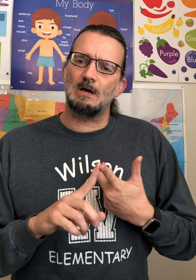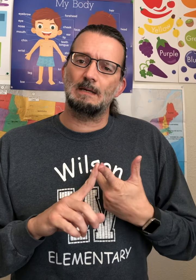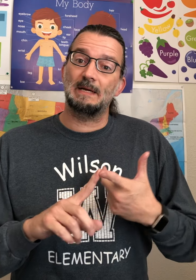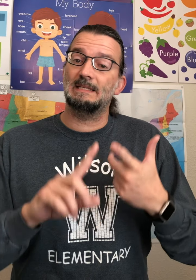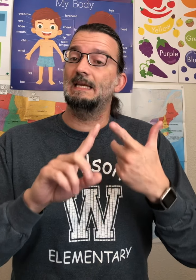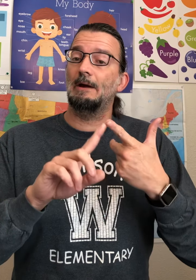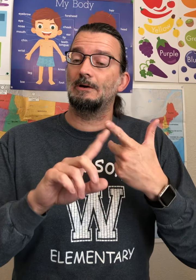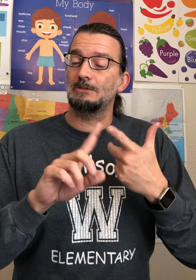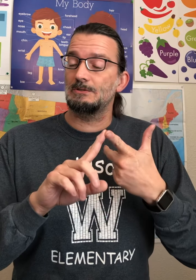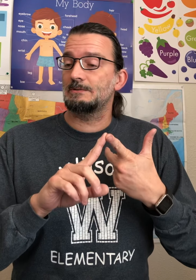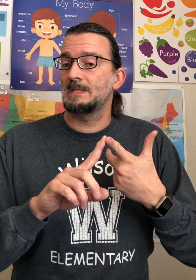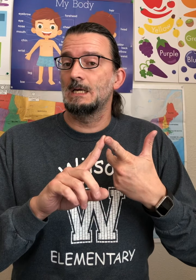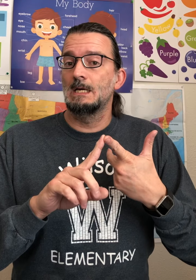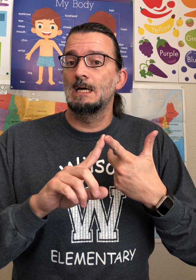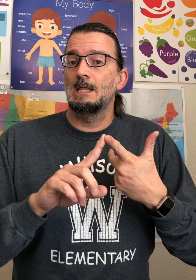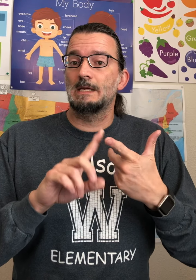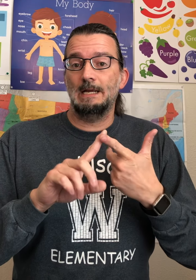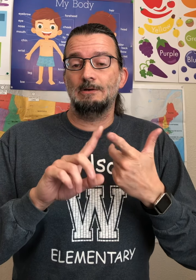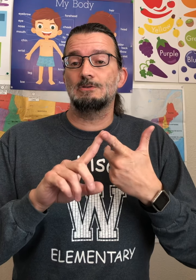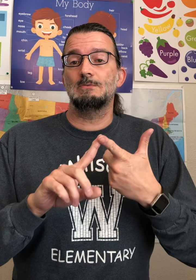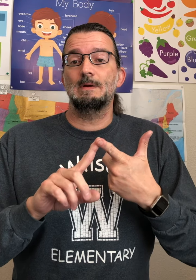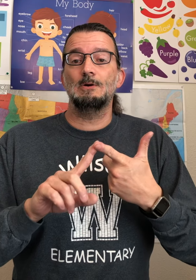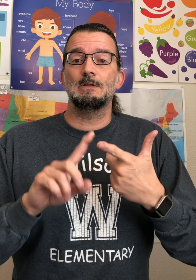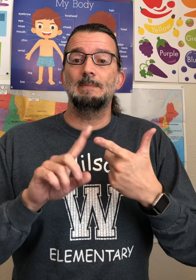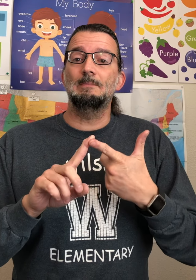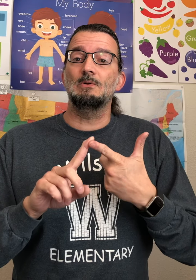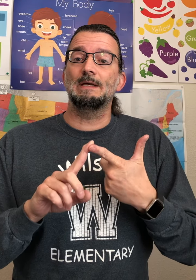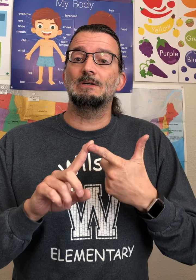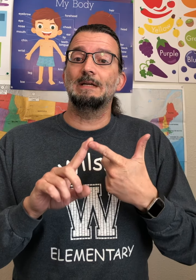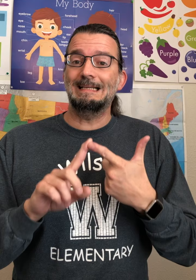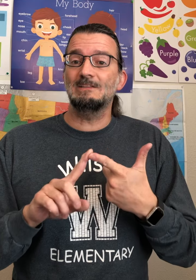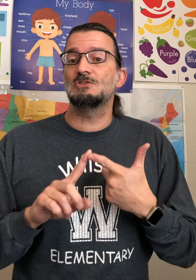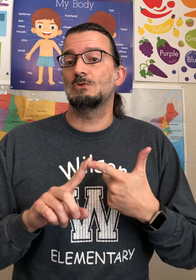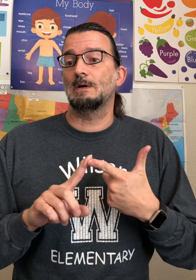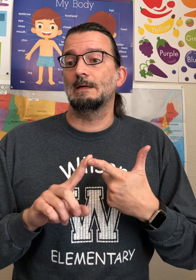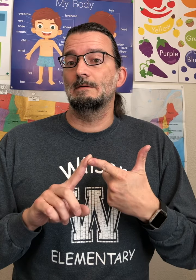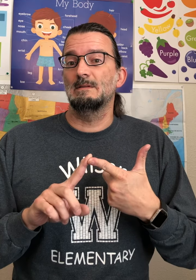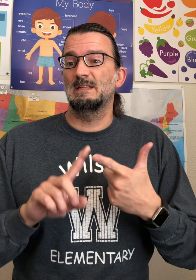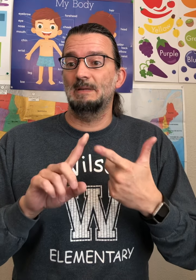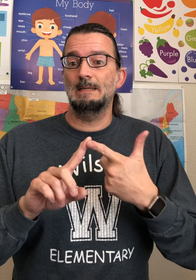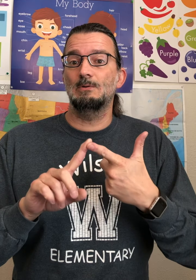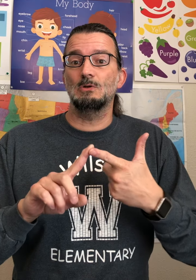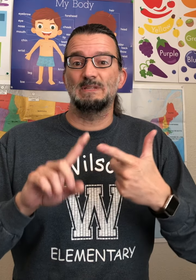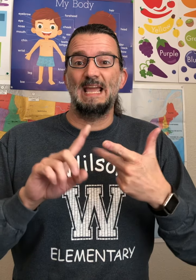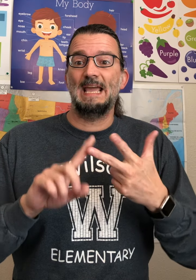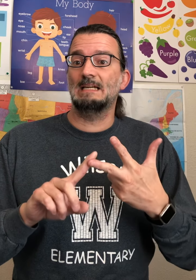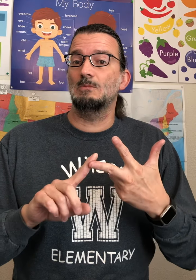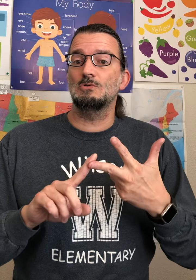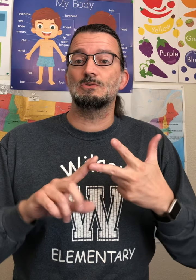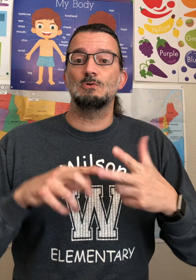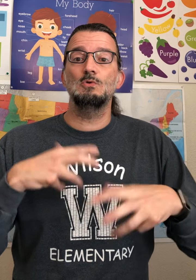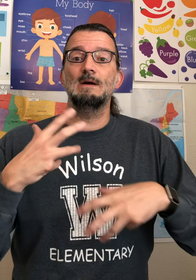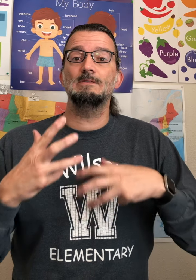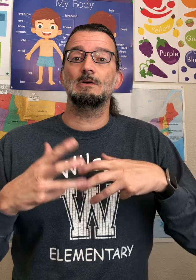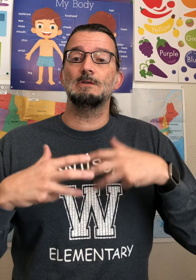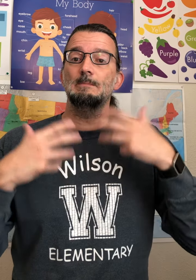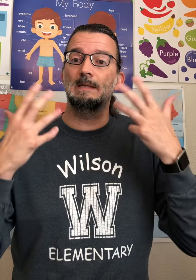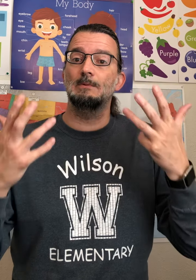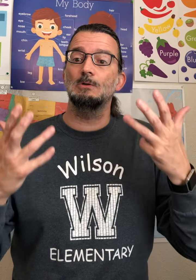about the characters. The characters, remember, are the people that are in the story. The people or the animals or whoever are the people who